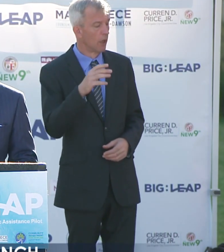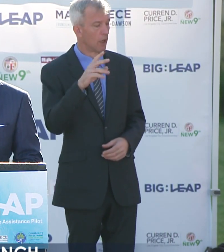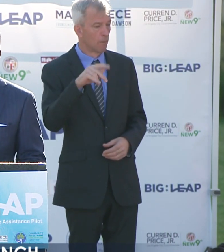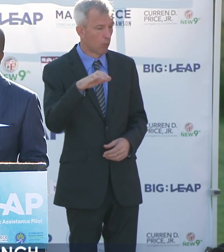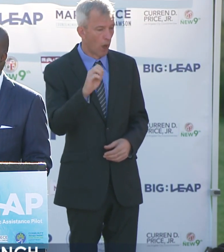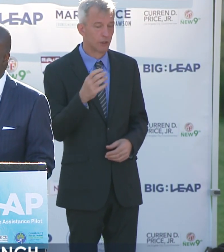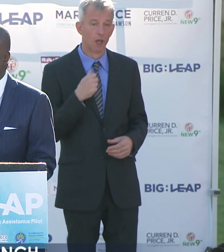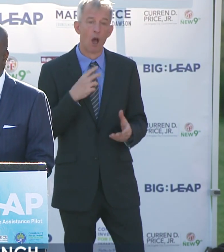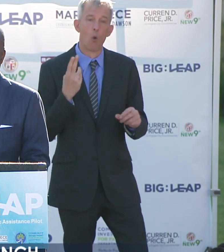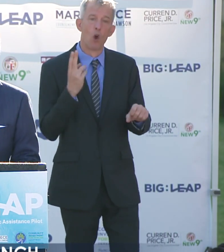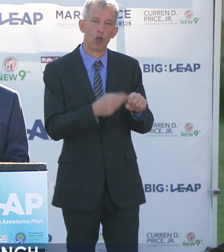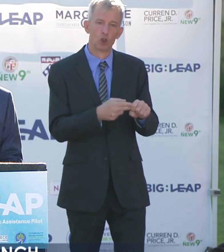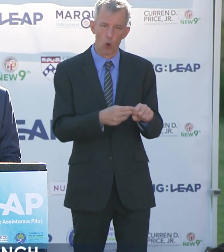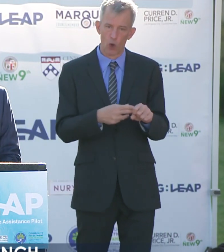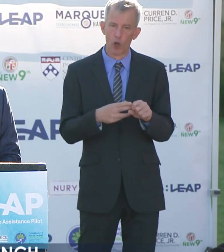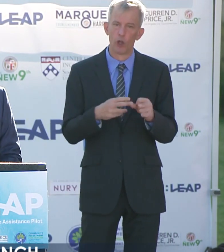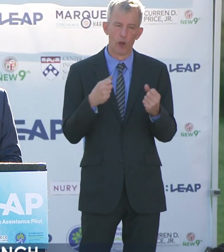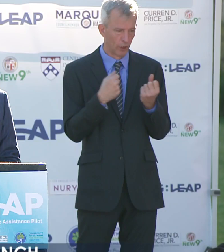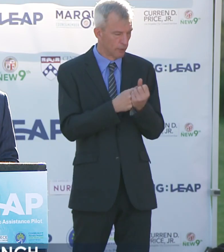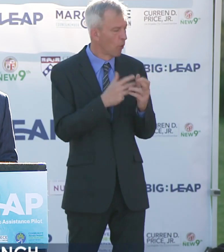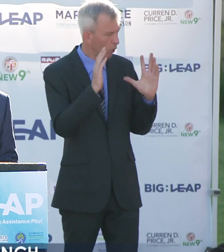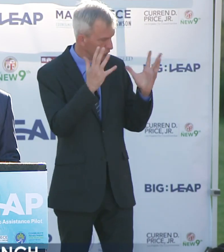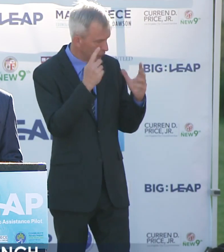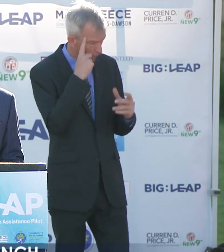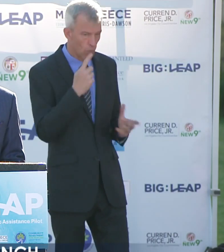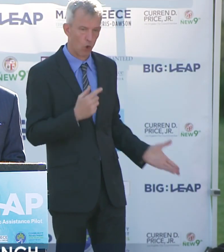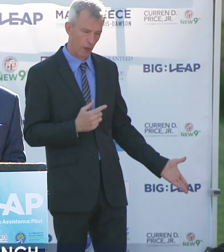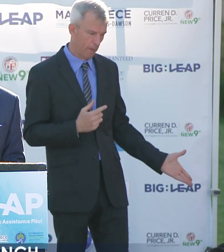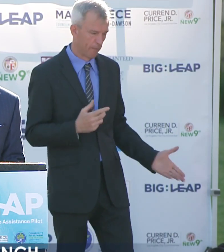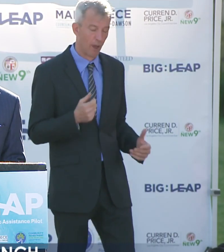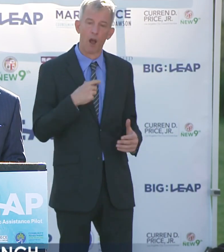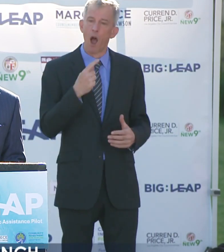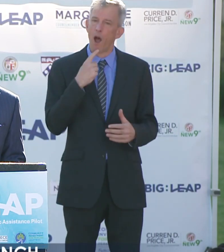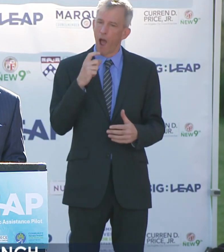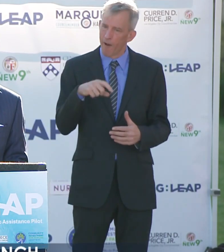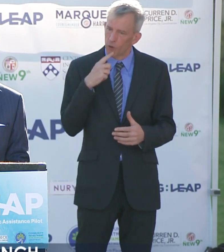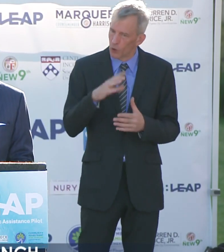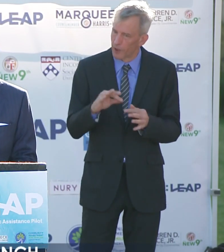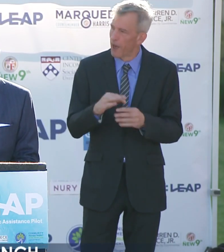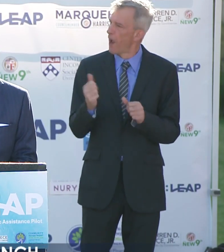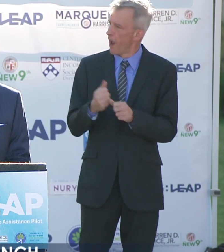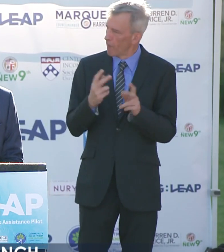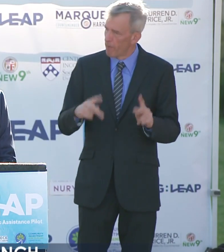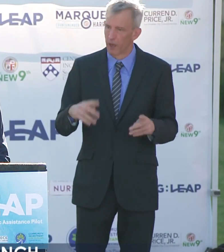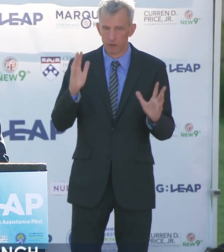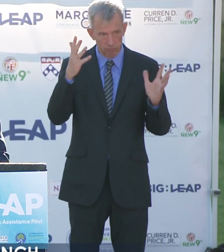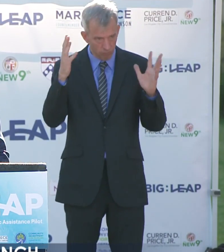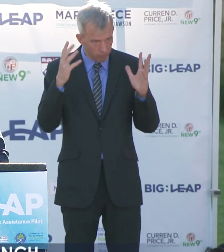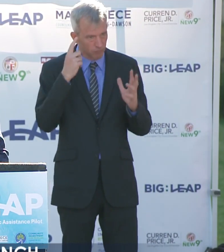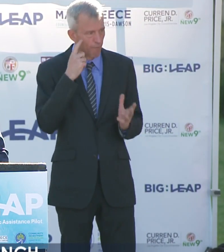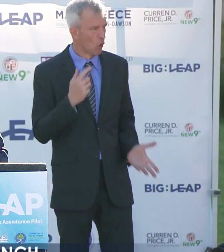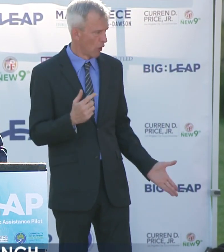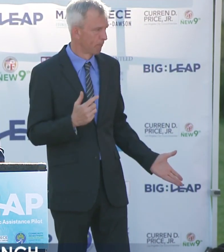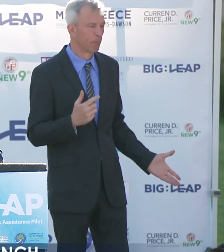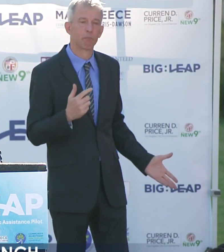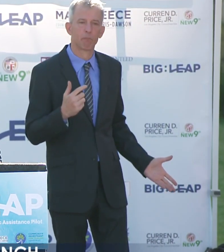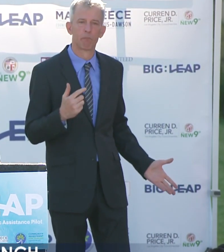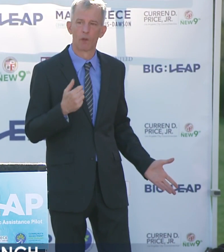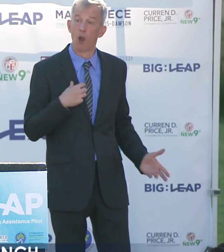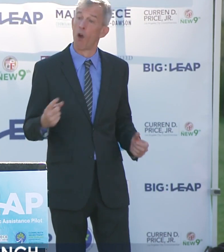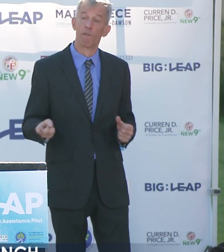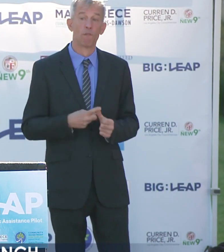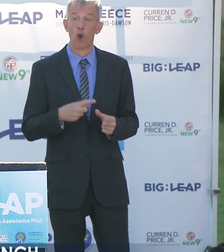chorus for him. And I have to say, everybody's congratulating him and clapping for him. And when I first heard about